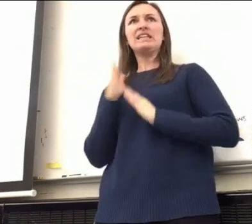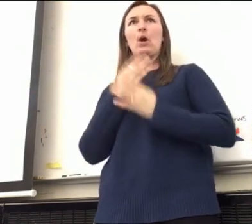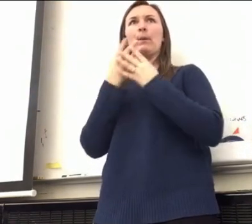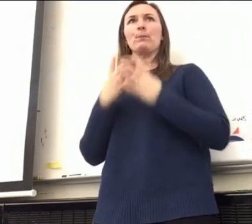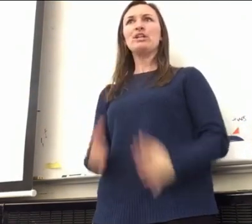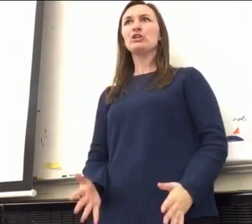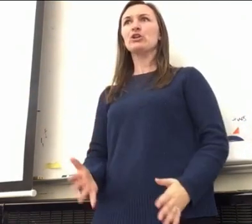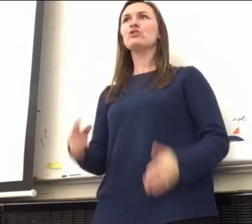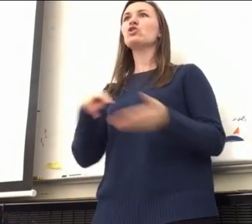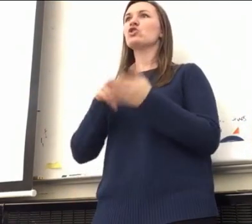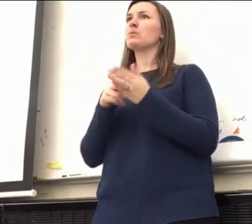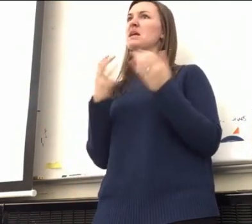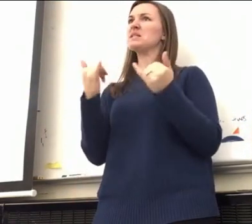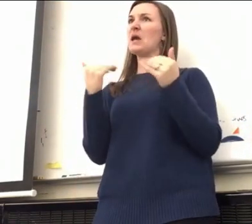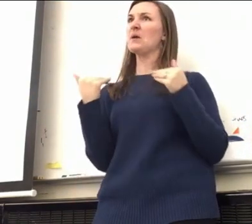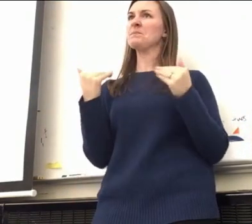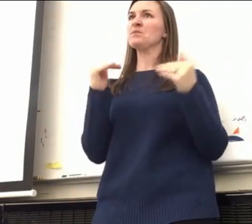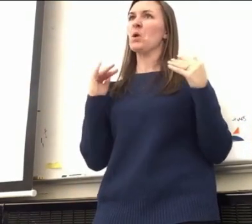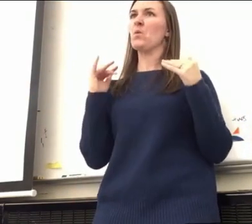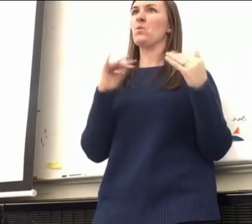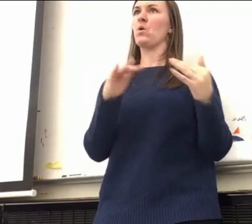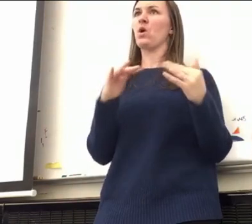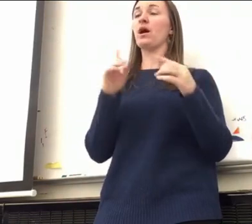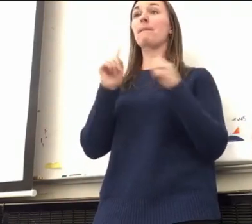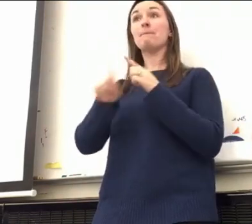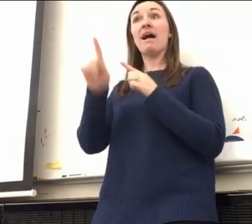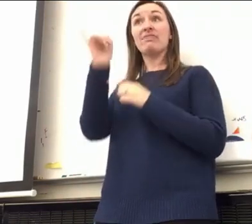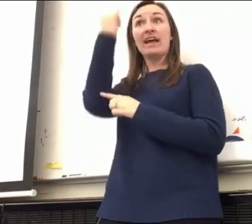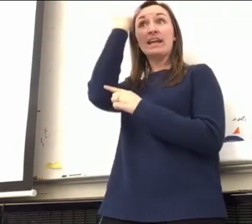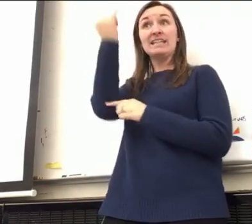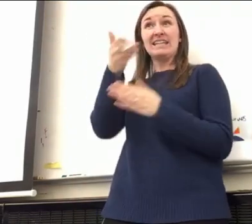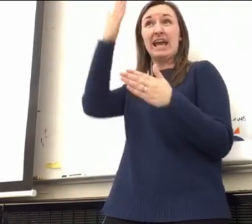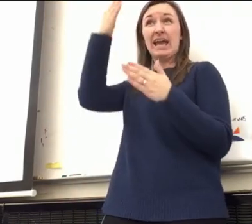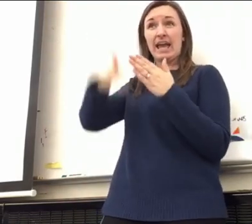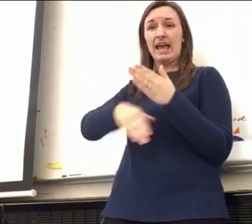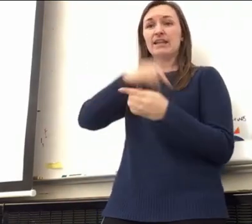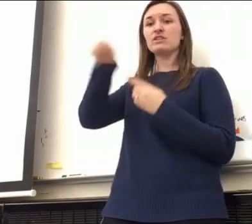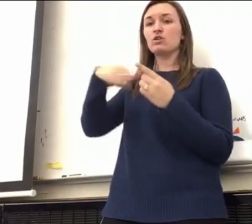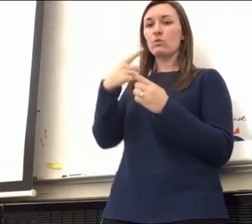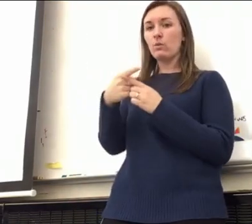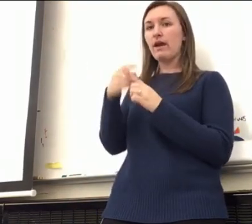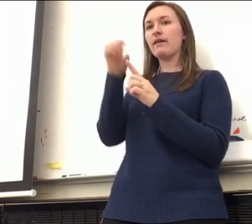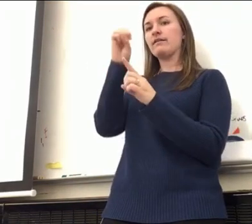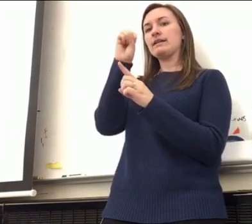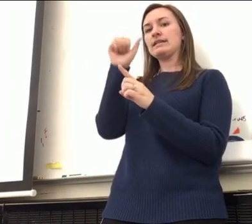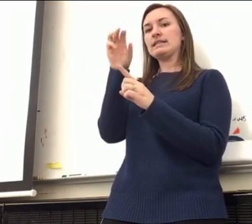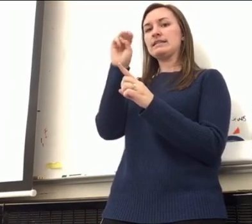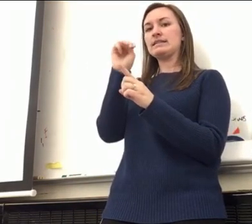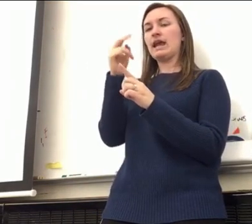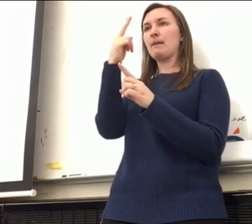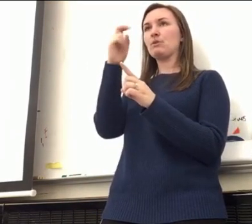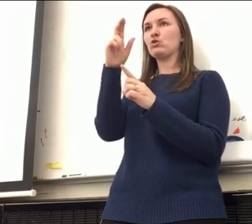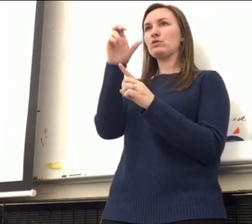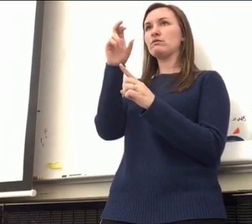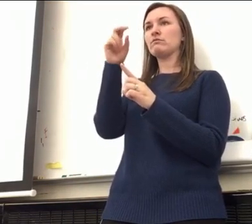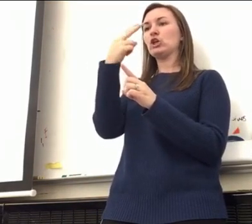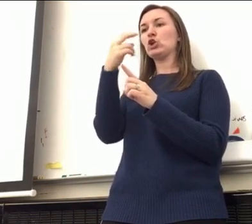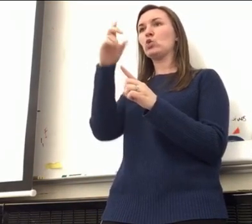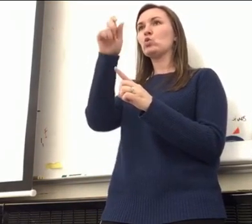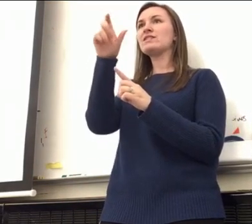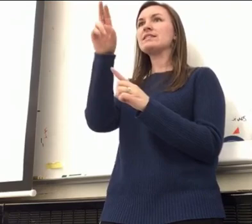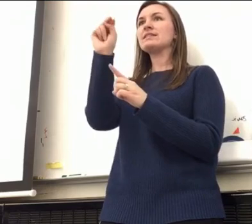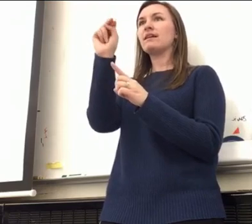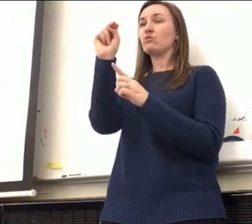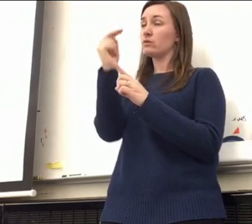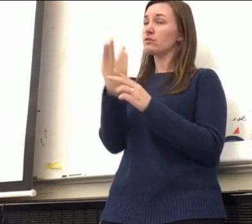is going to kind of end when this guy named Sam Houston, who also has something named after him called Houston, Texas, not